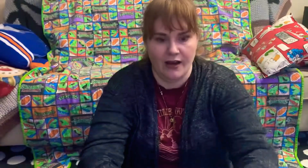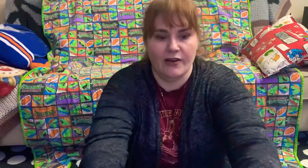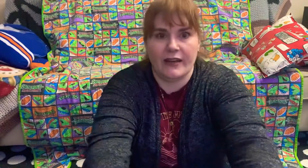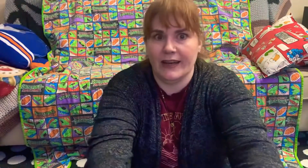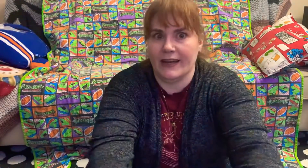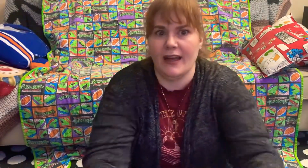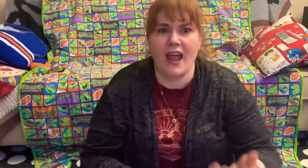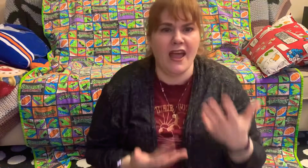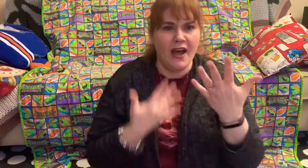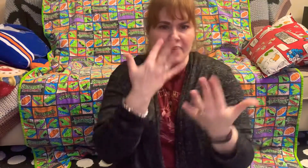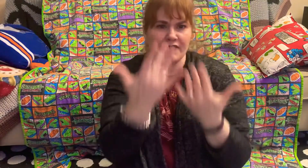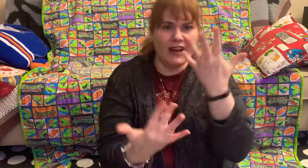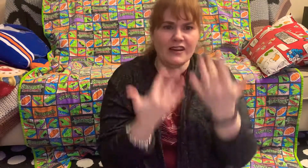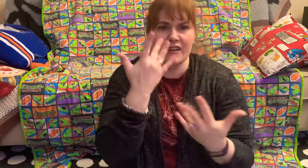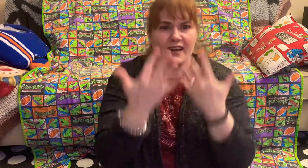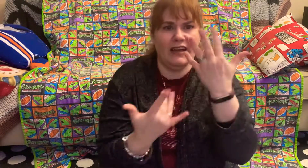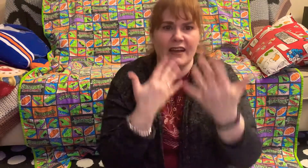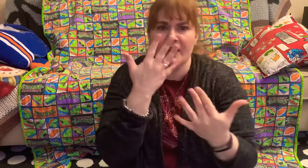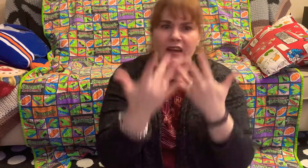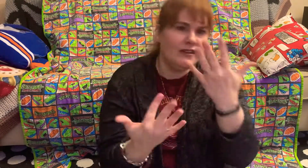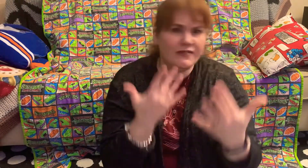Okay. Fire! Fire!